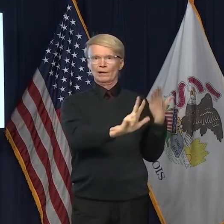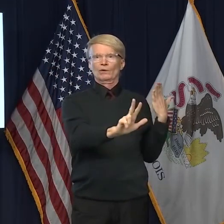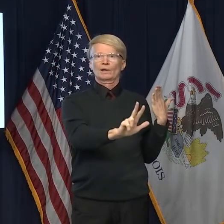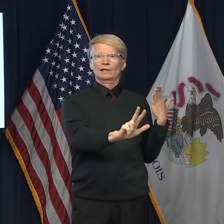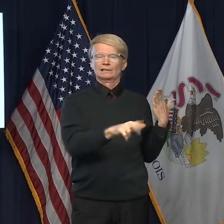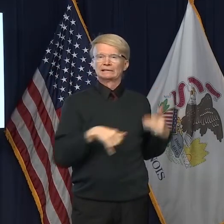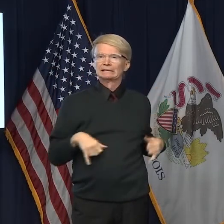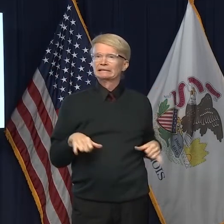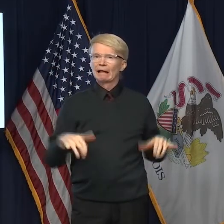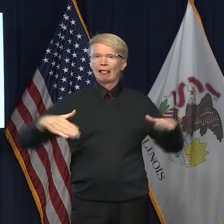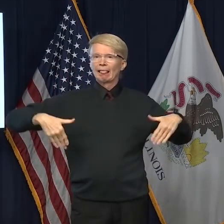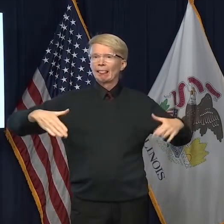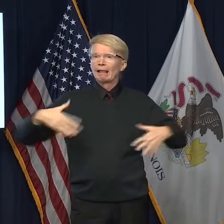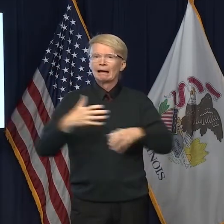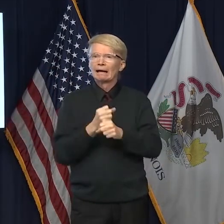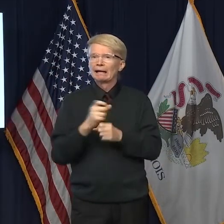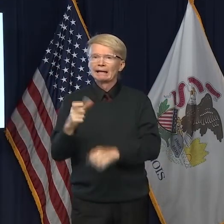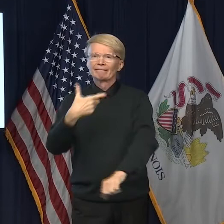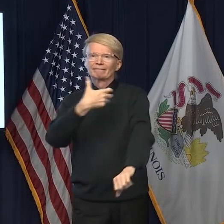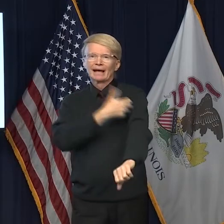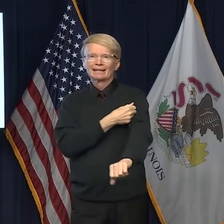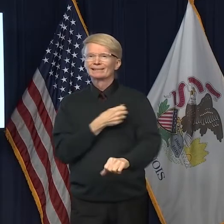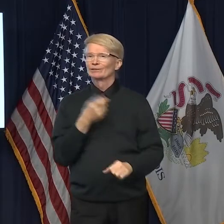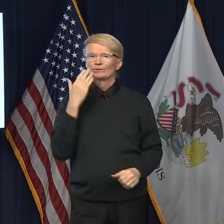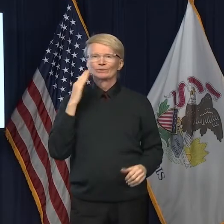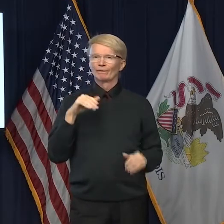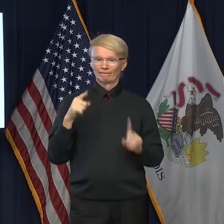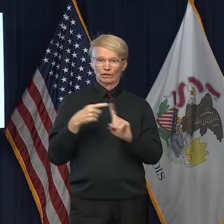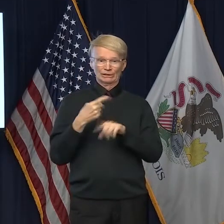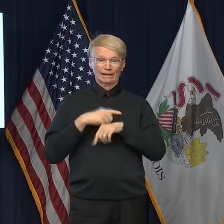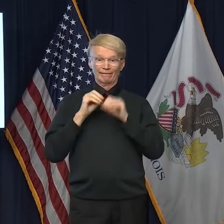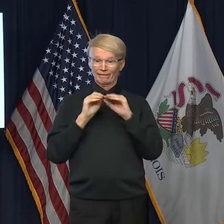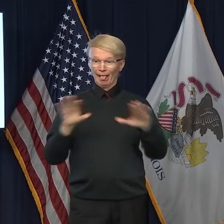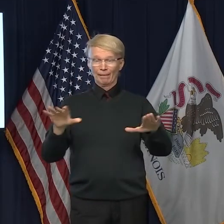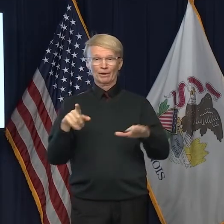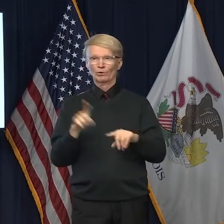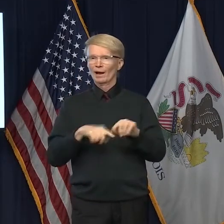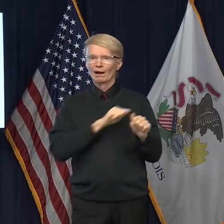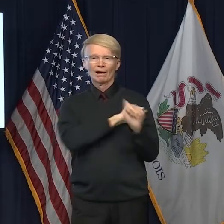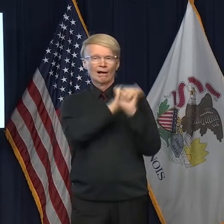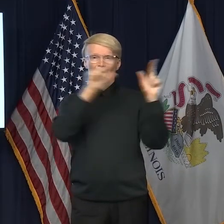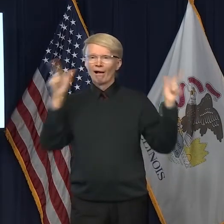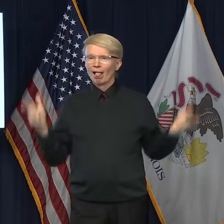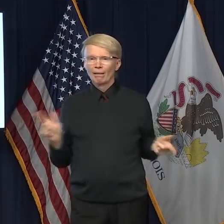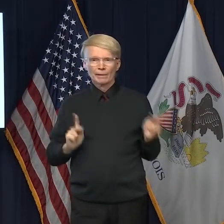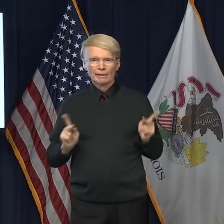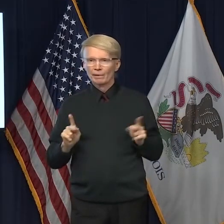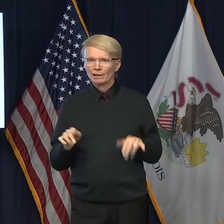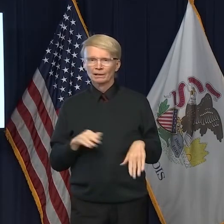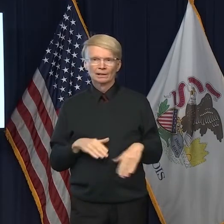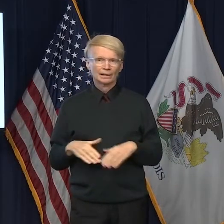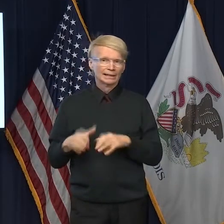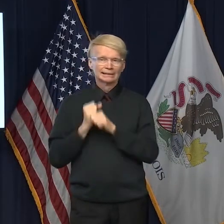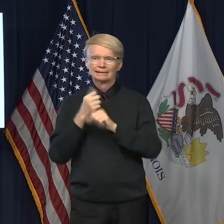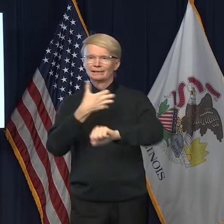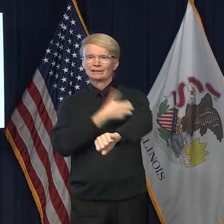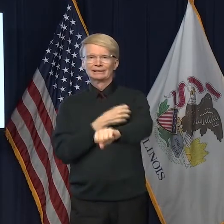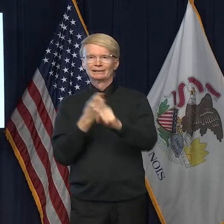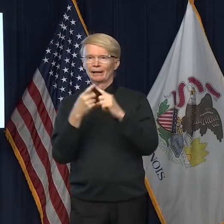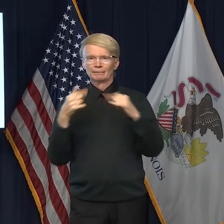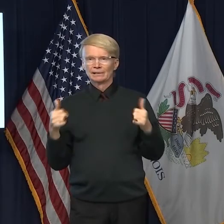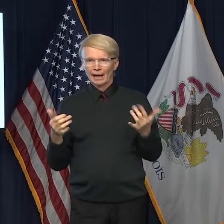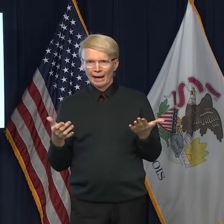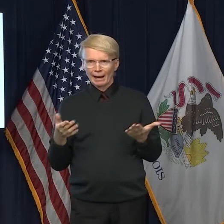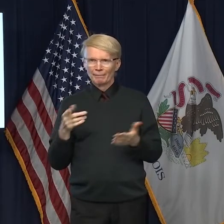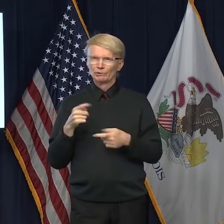and still have not gotten their vaccine. Everyone cannot get it on that first day. So in trying to just come up with a plan,